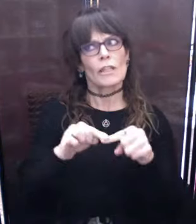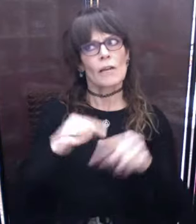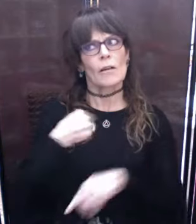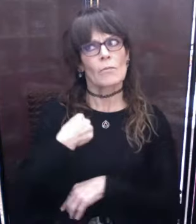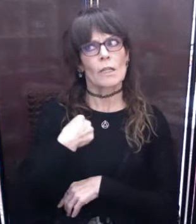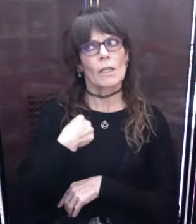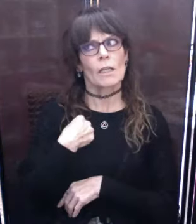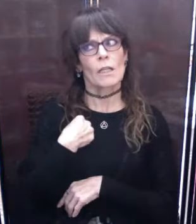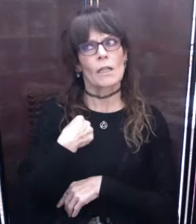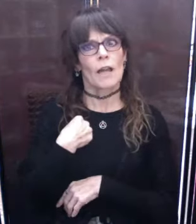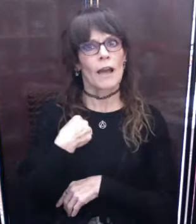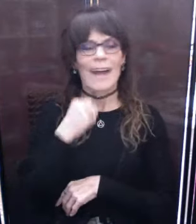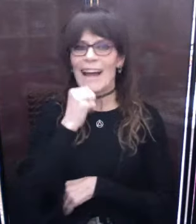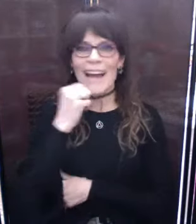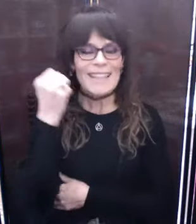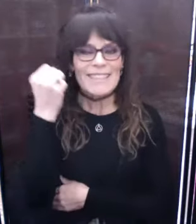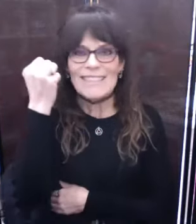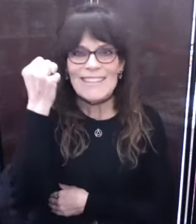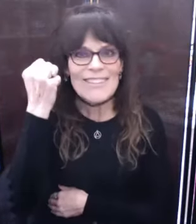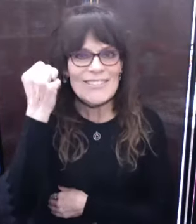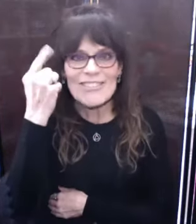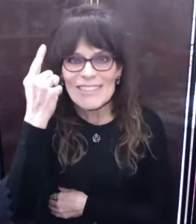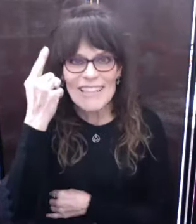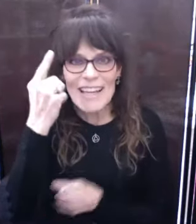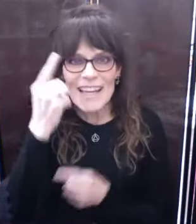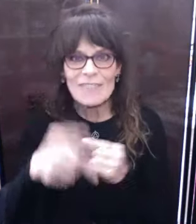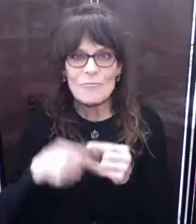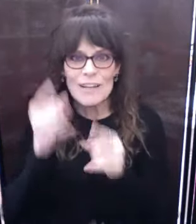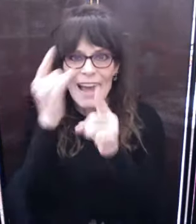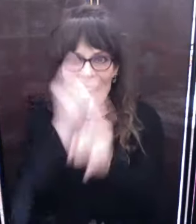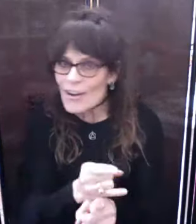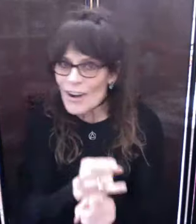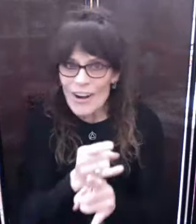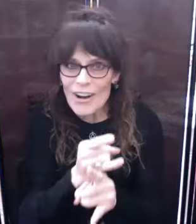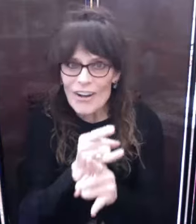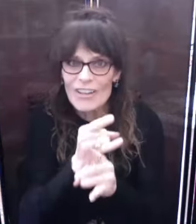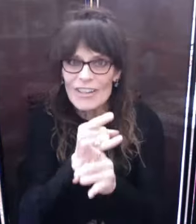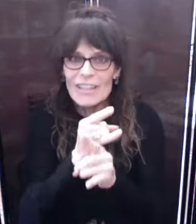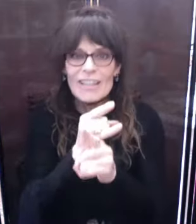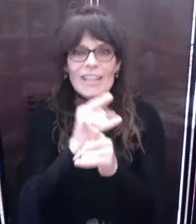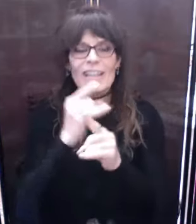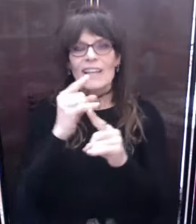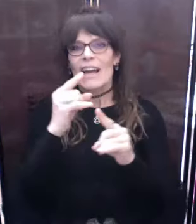Because I didn't understand that when it came to alcohol, no one can count on me. I can't count on me.